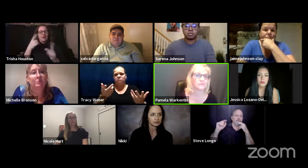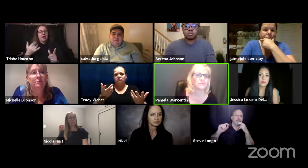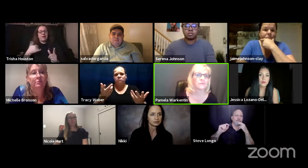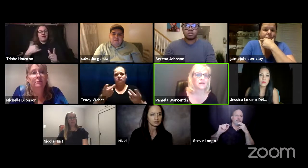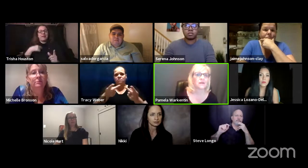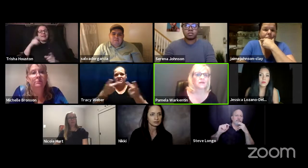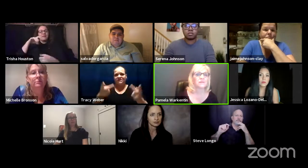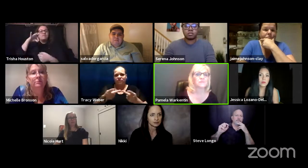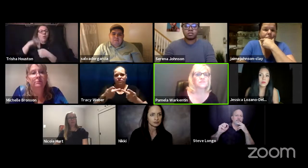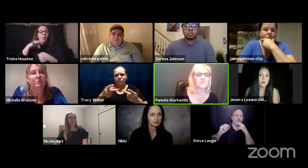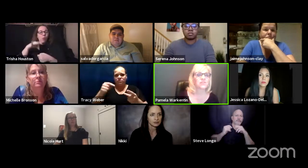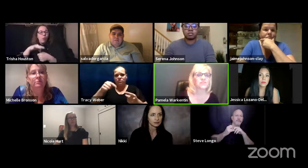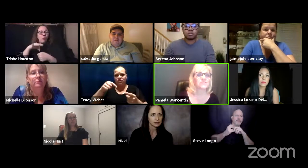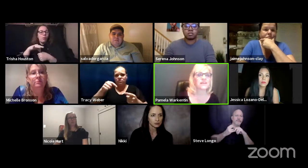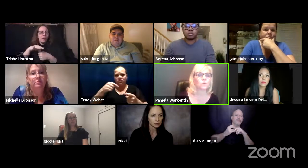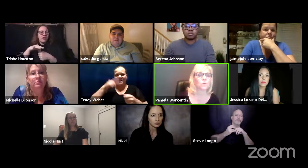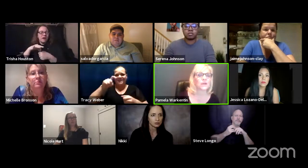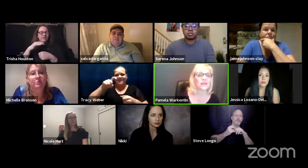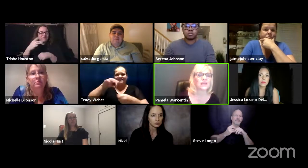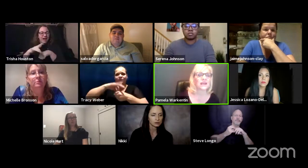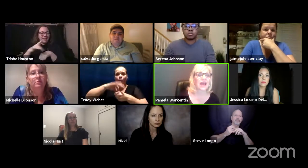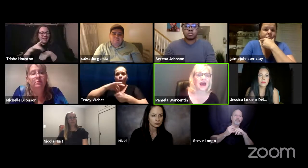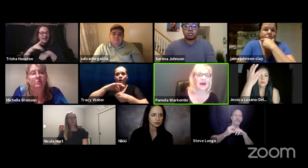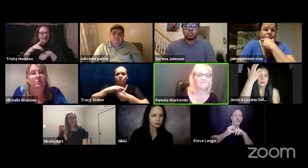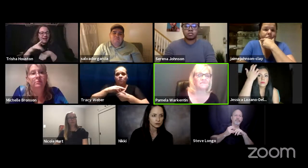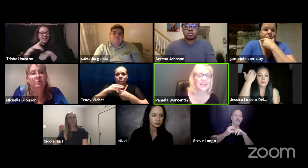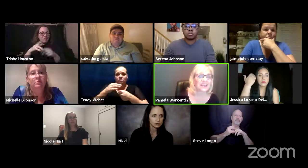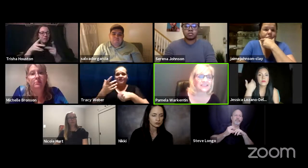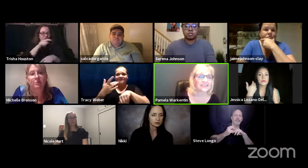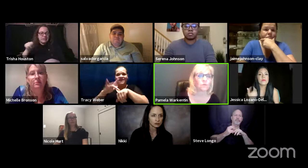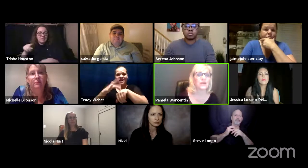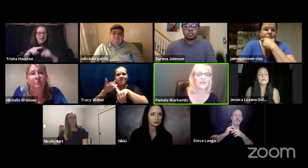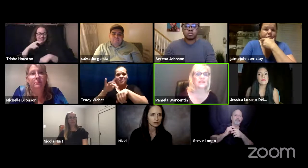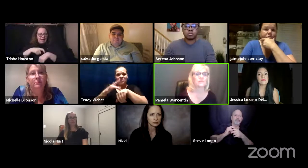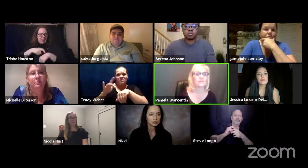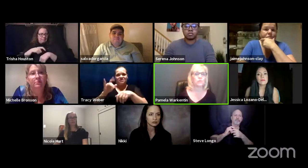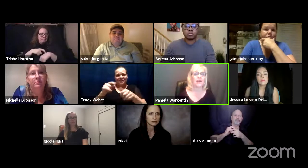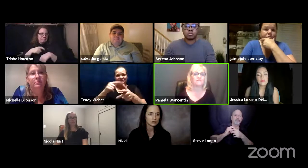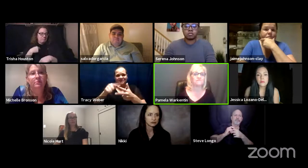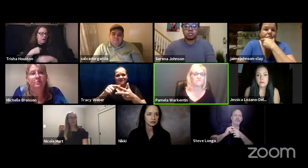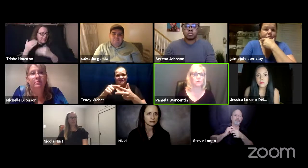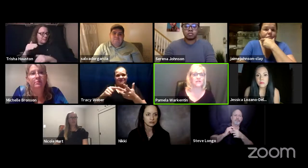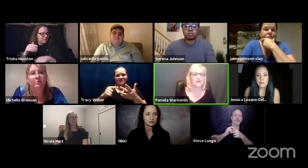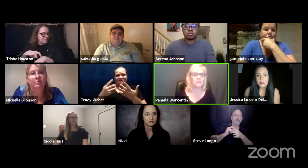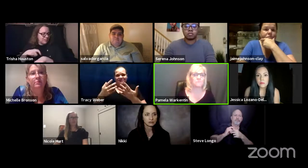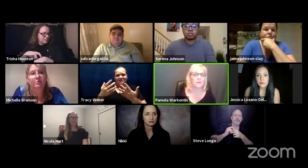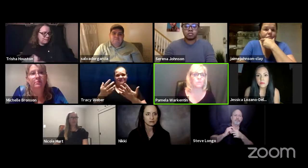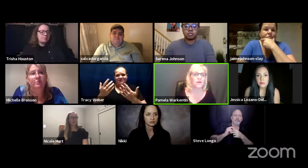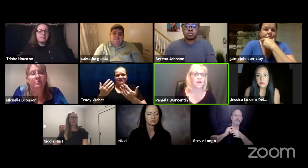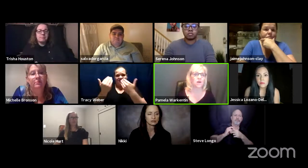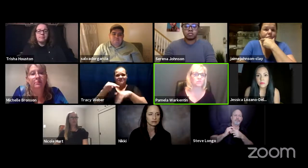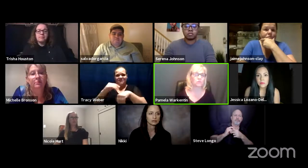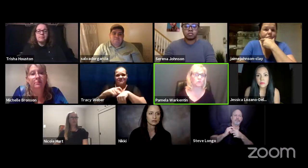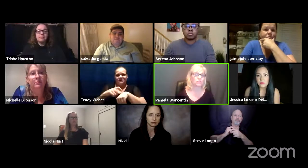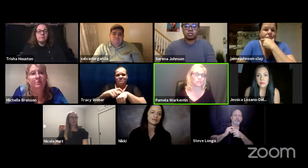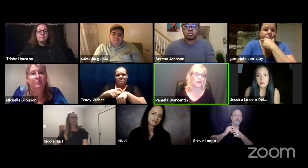dilemma. The positions that we have vacant, we need to have voted on, but we are also constrained